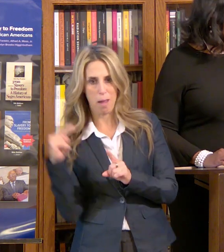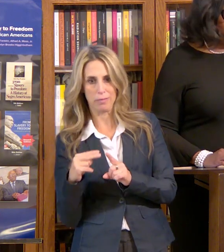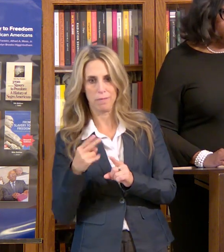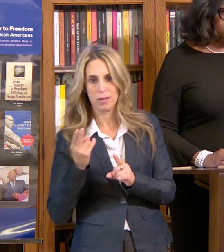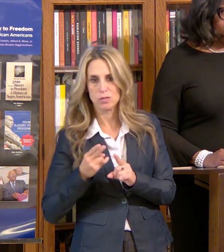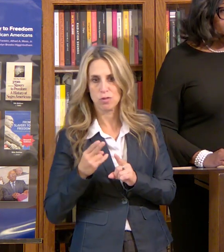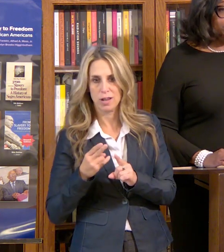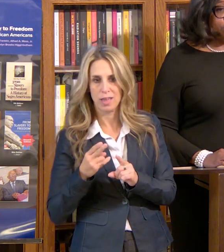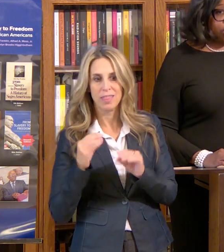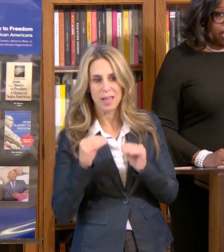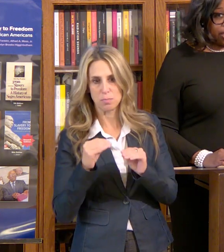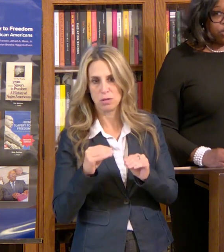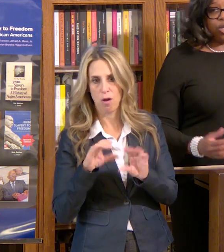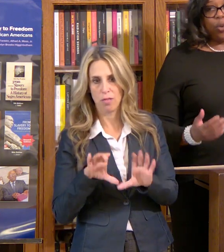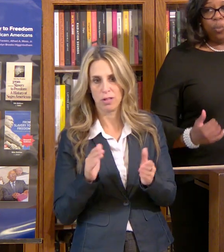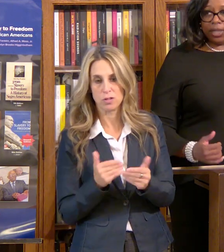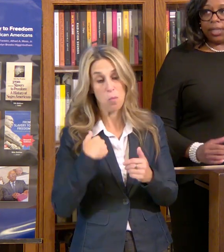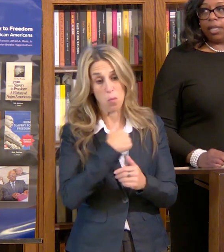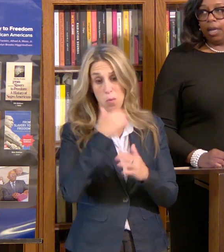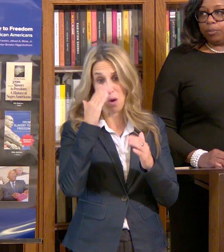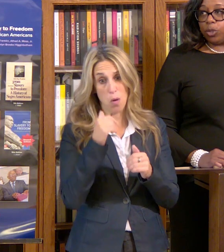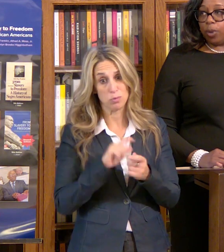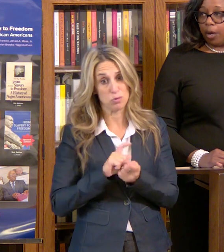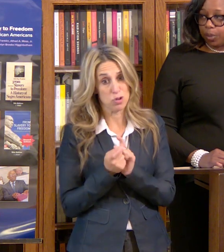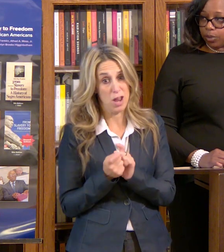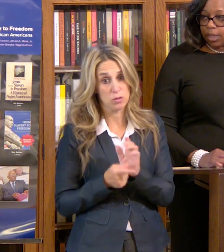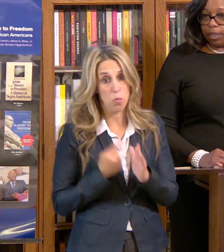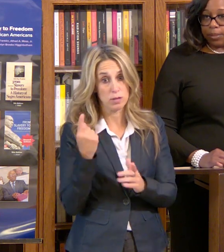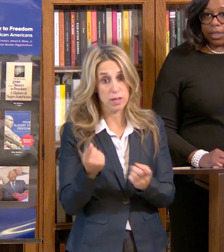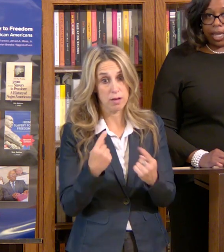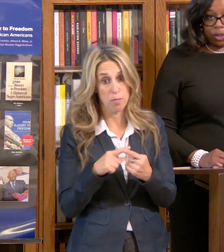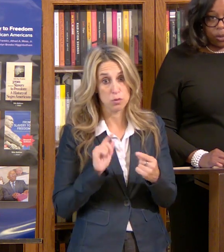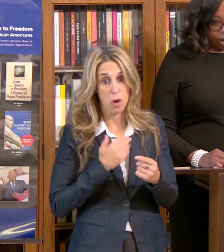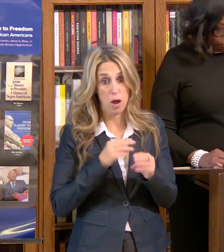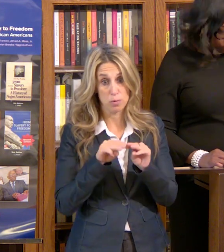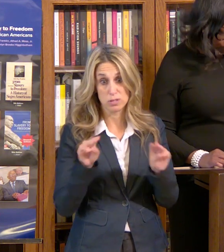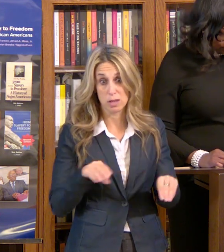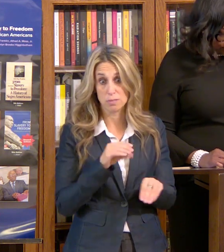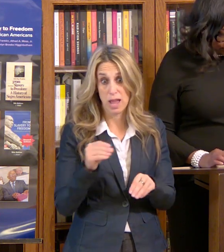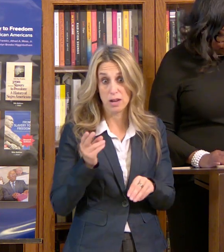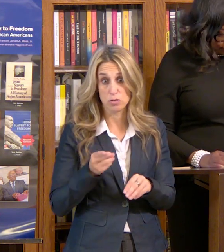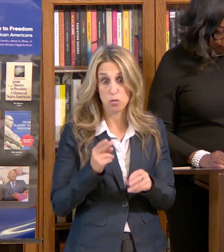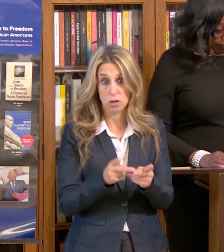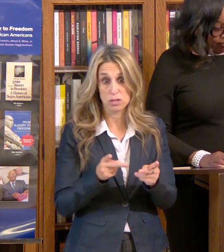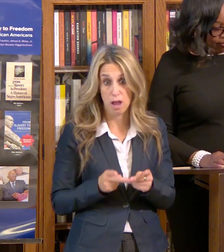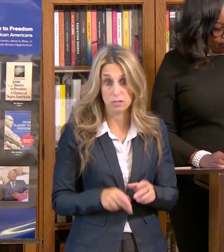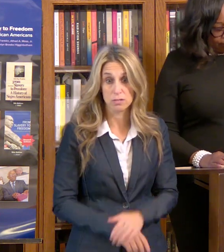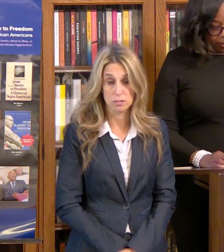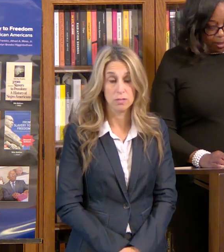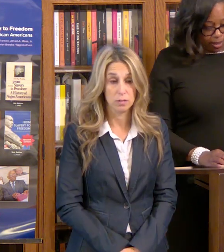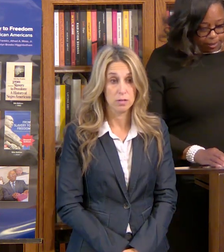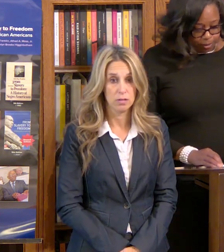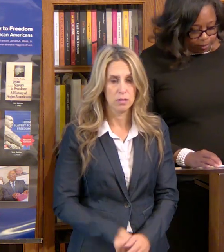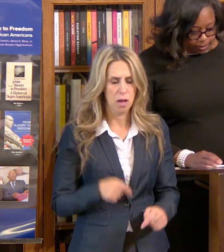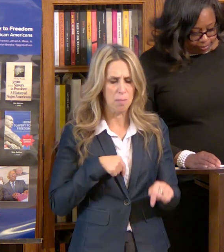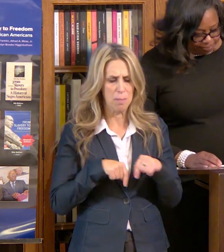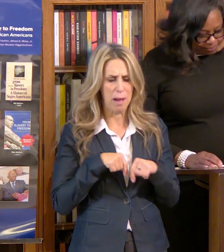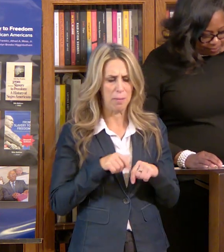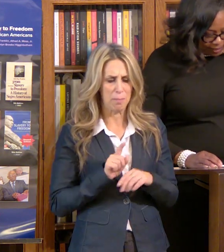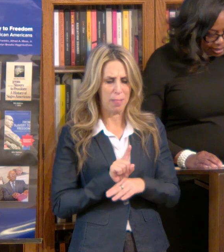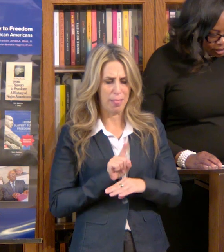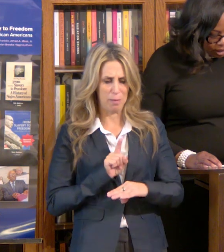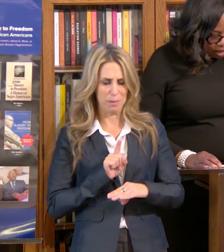classroom which we hope to change once they come to our museums and to our histor sites I'm going to back up a